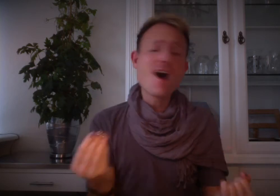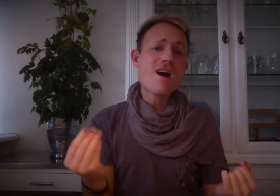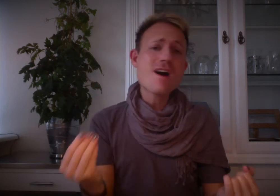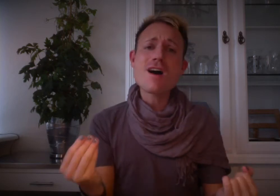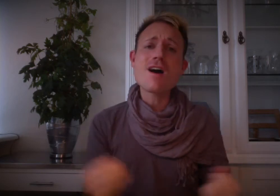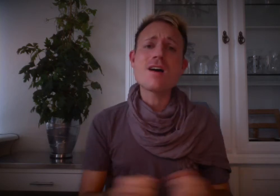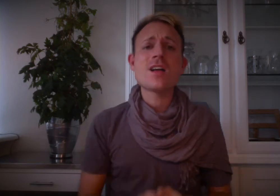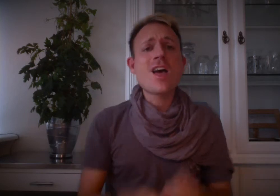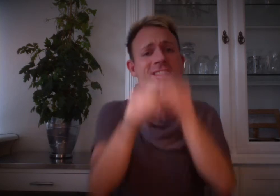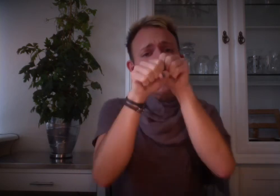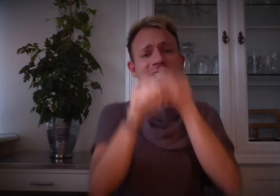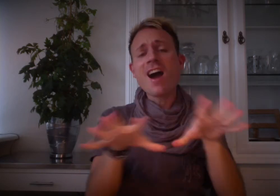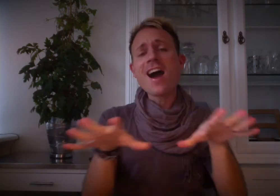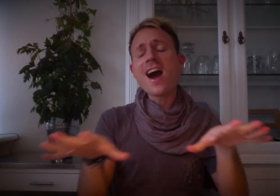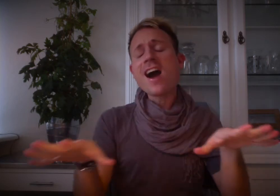disaster